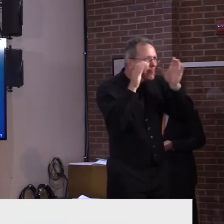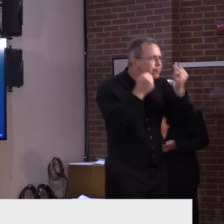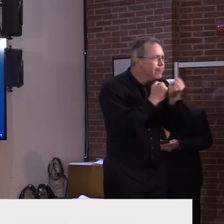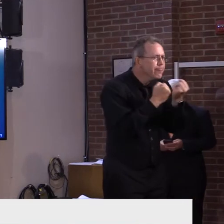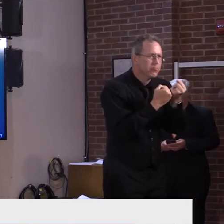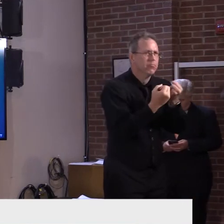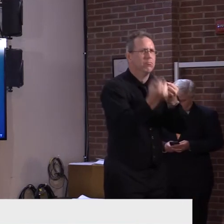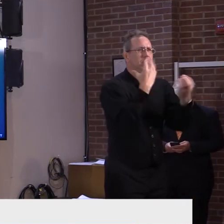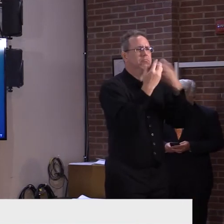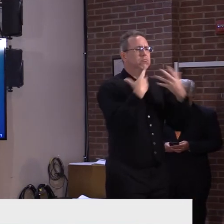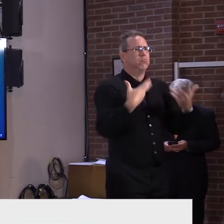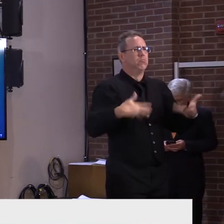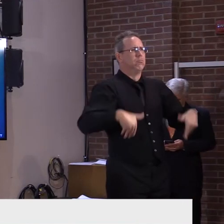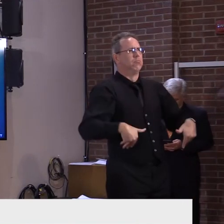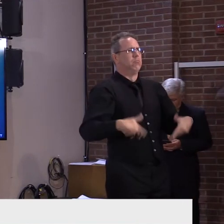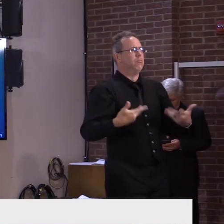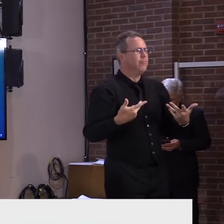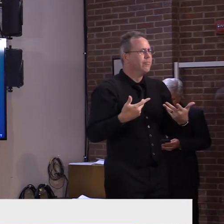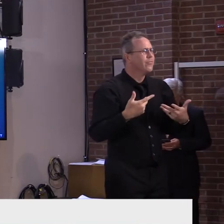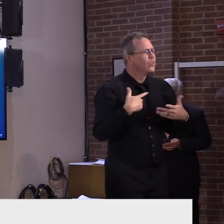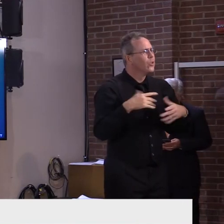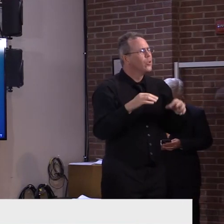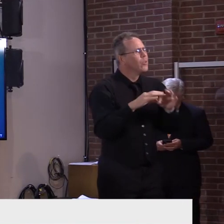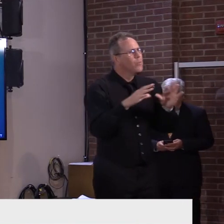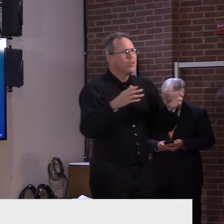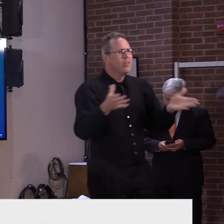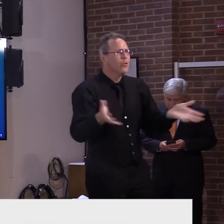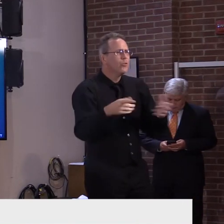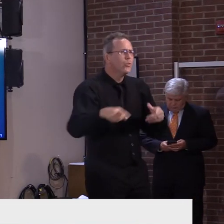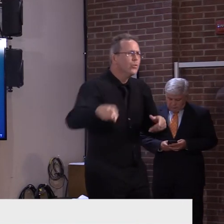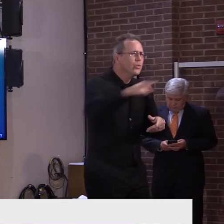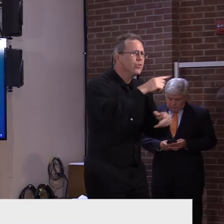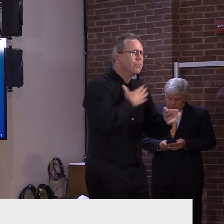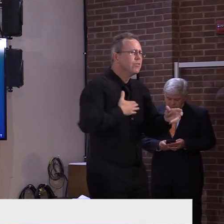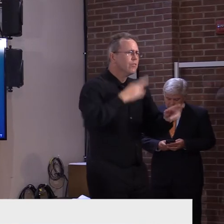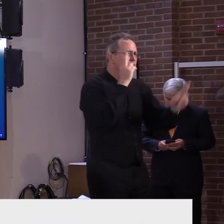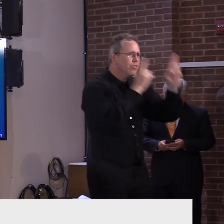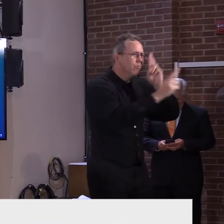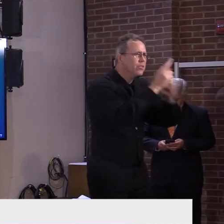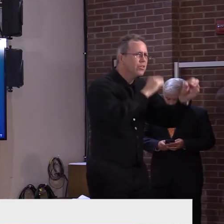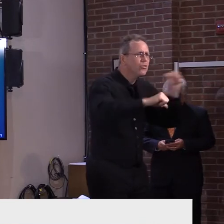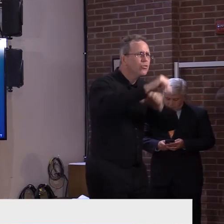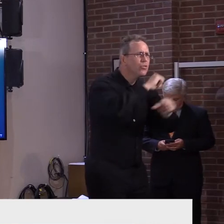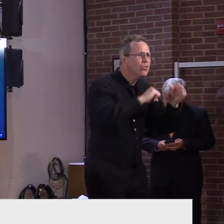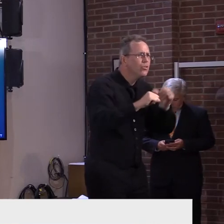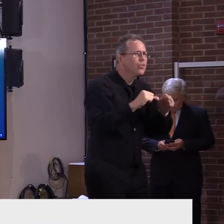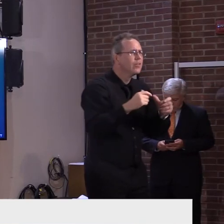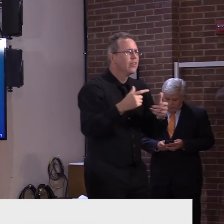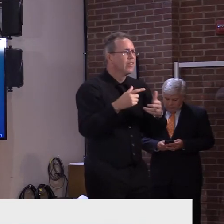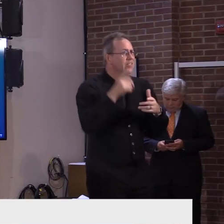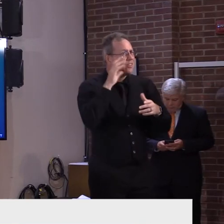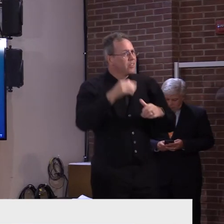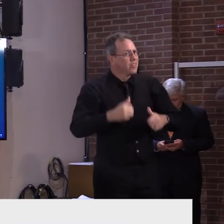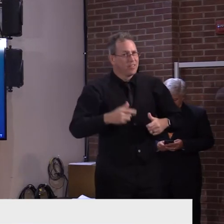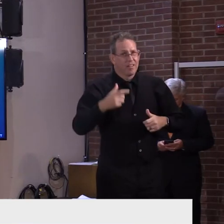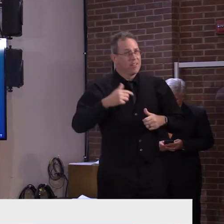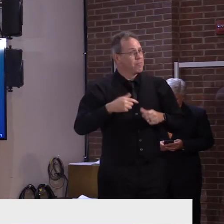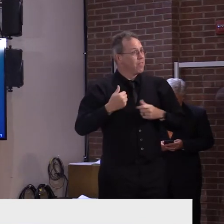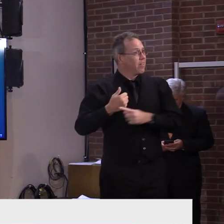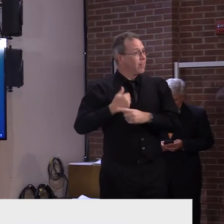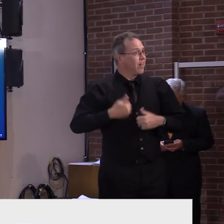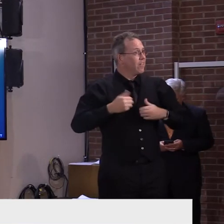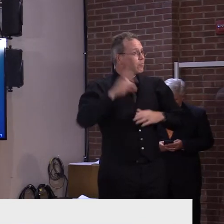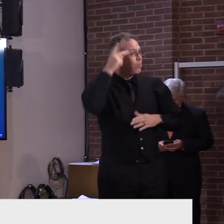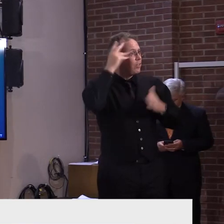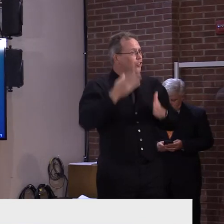is something that I've tried to promote throughout my entire political career. But if they are so inclined to take